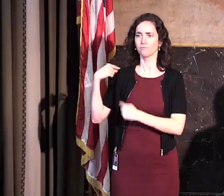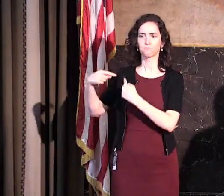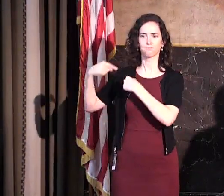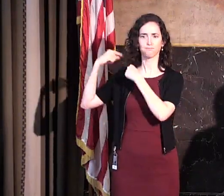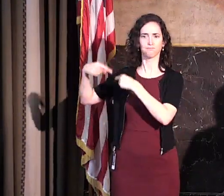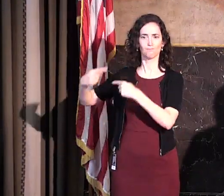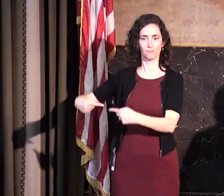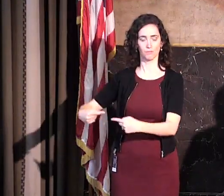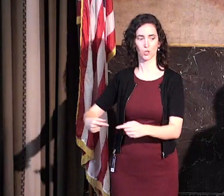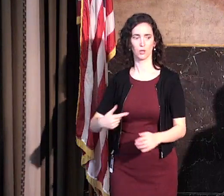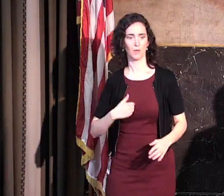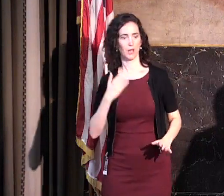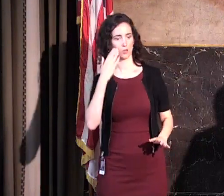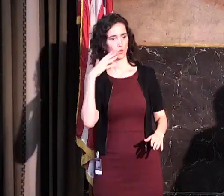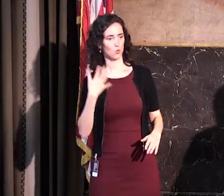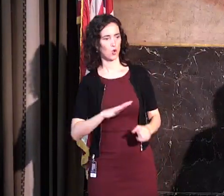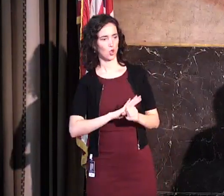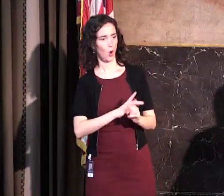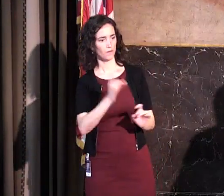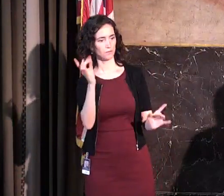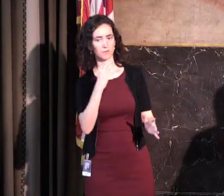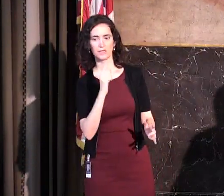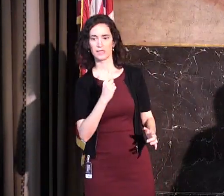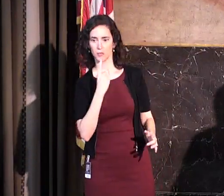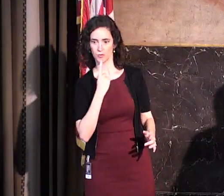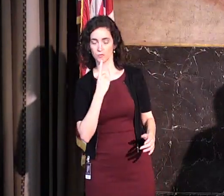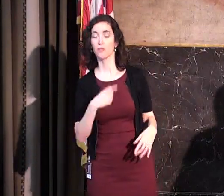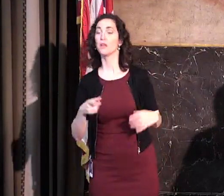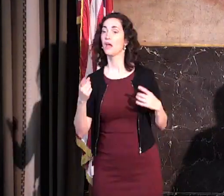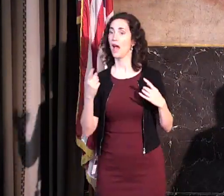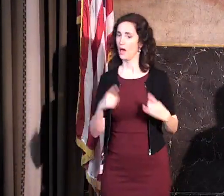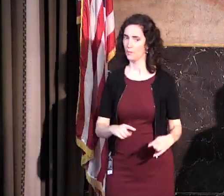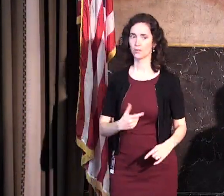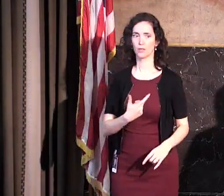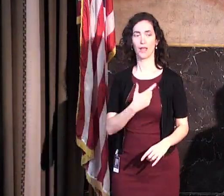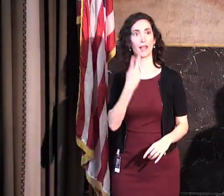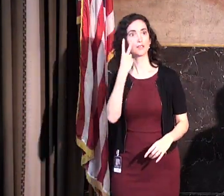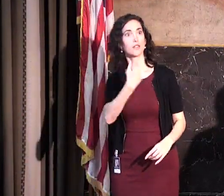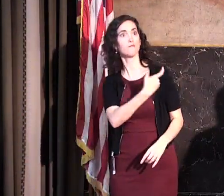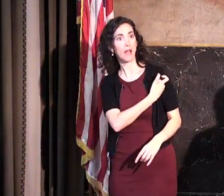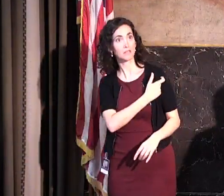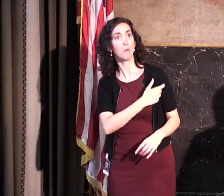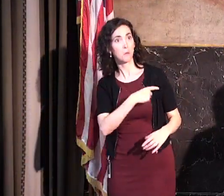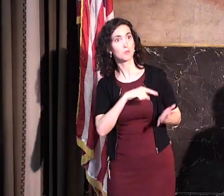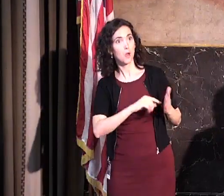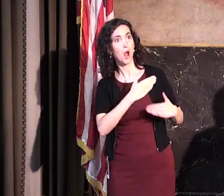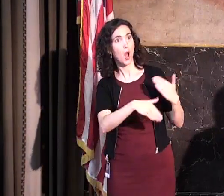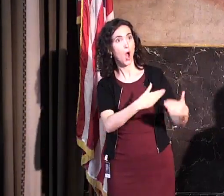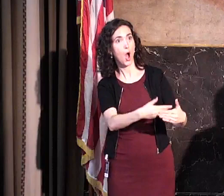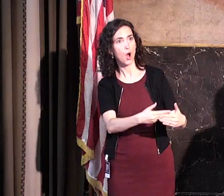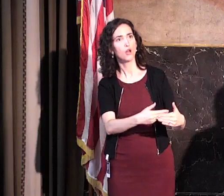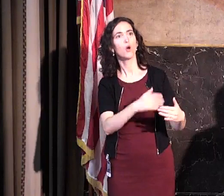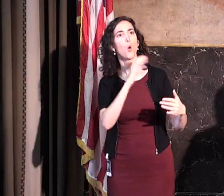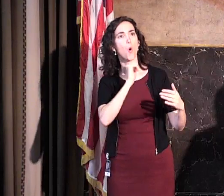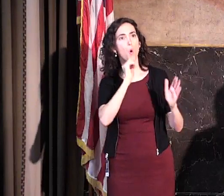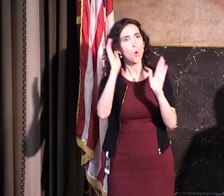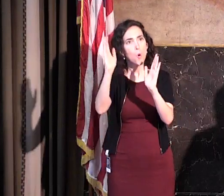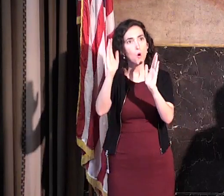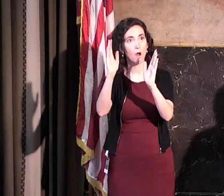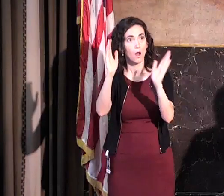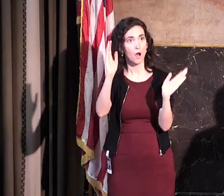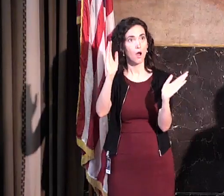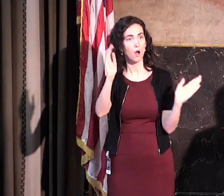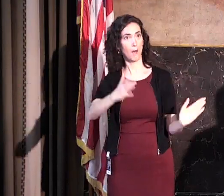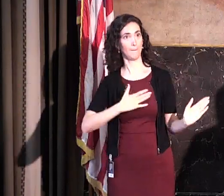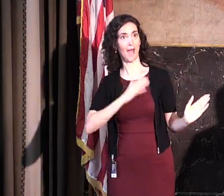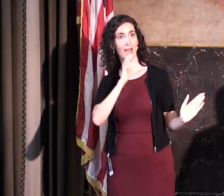So when the vaccination came up and it was coming around to my age range, I had a lot of concerns because of the